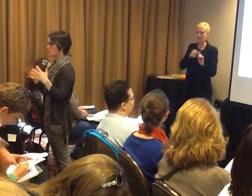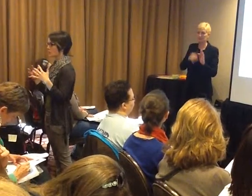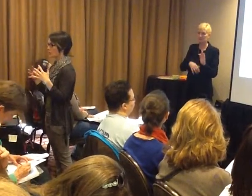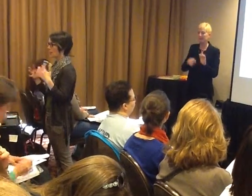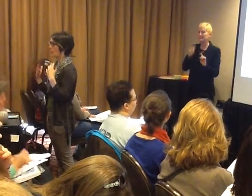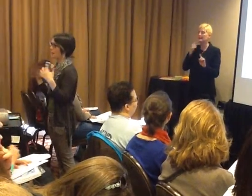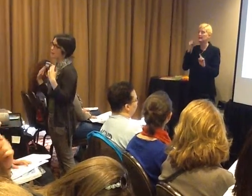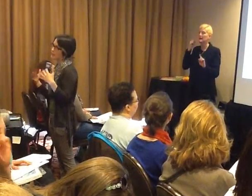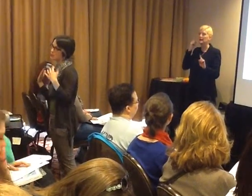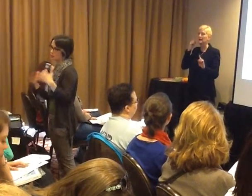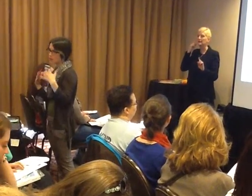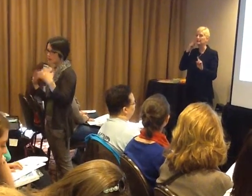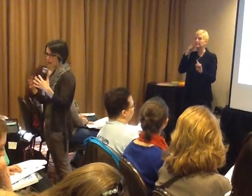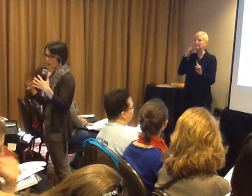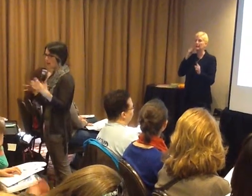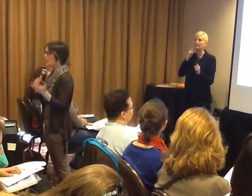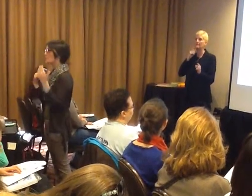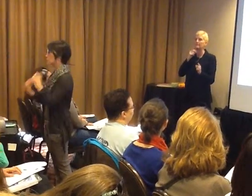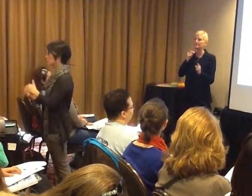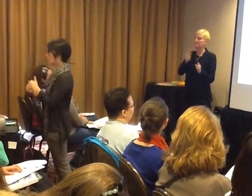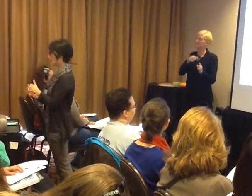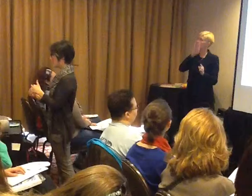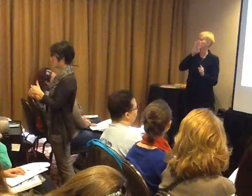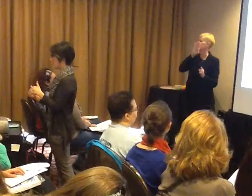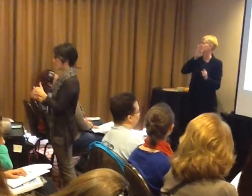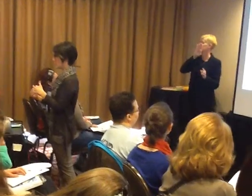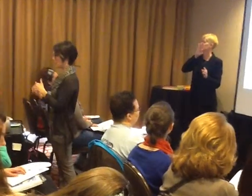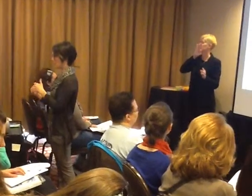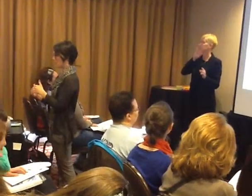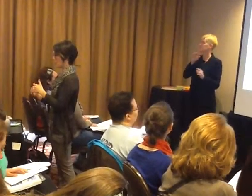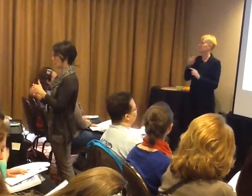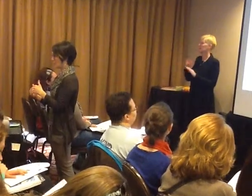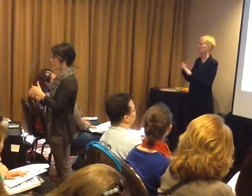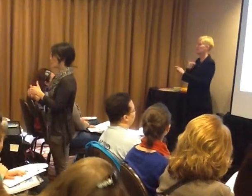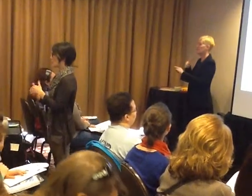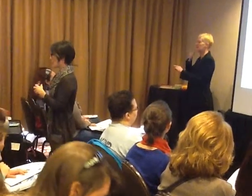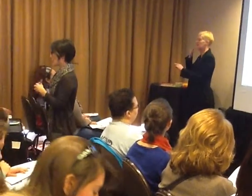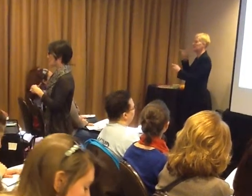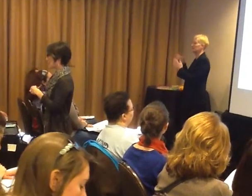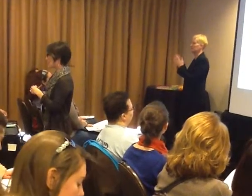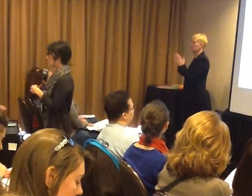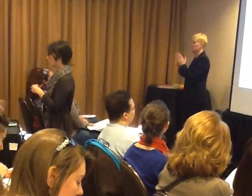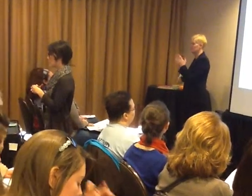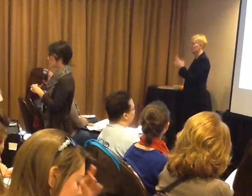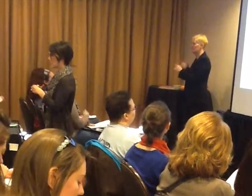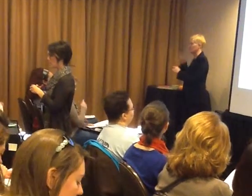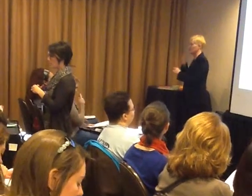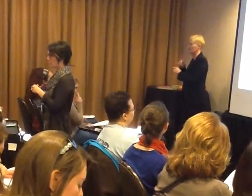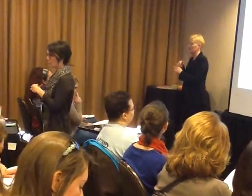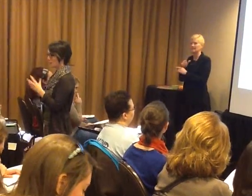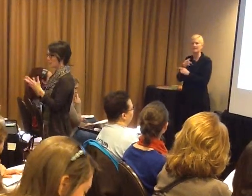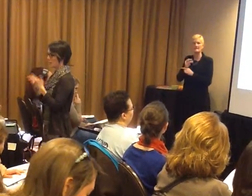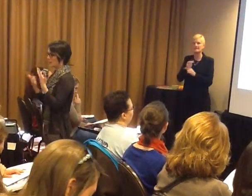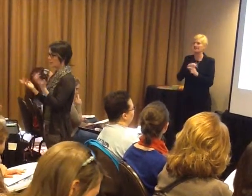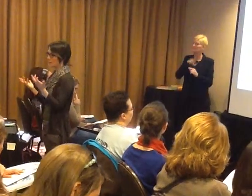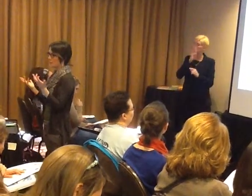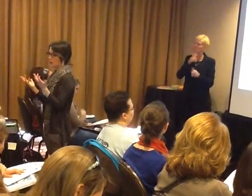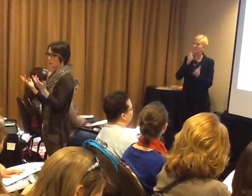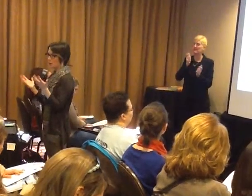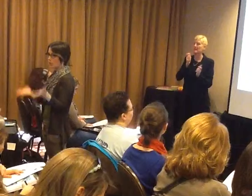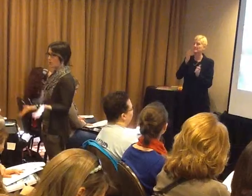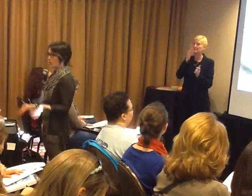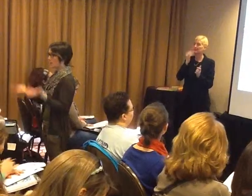students hit that frustration level sooner than hearing students too. So that's something to consider, because a lot of